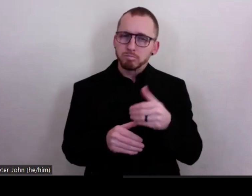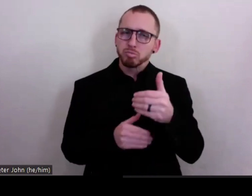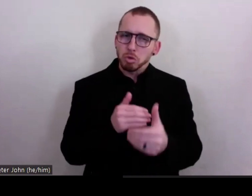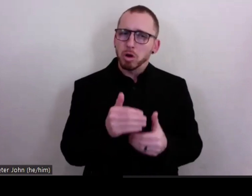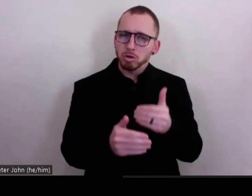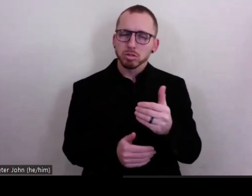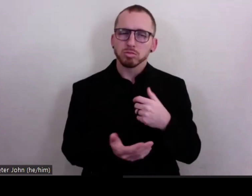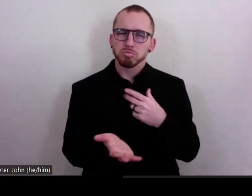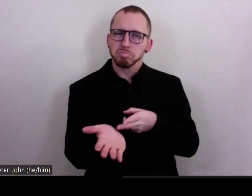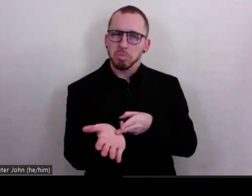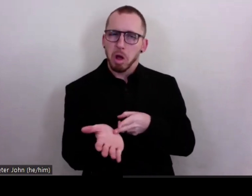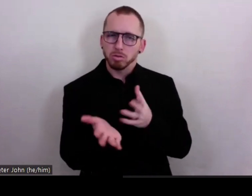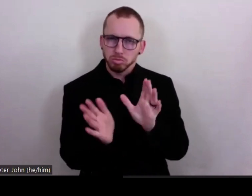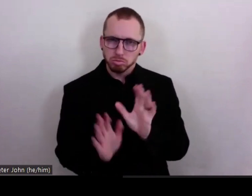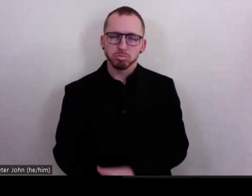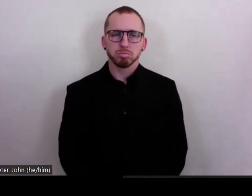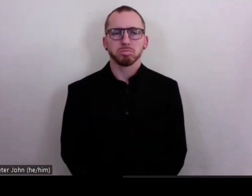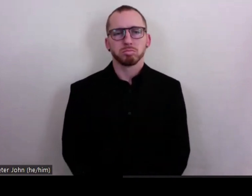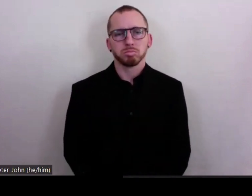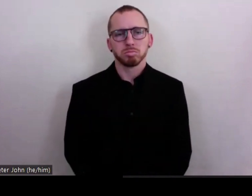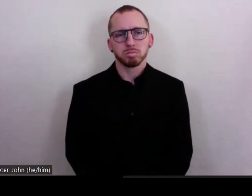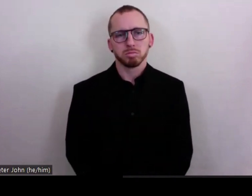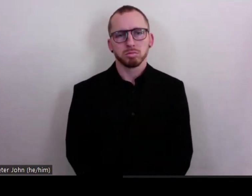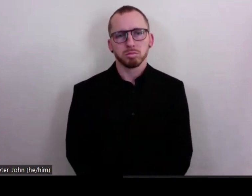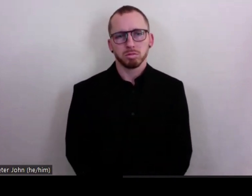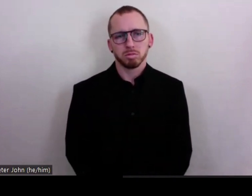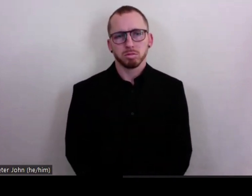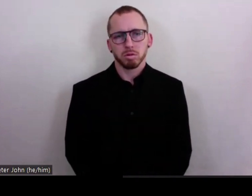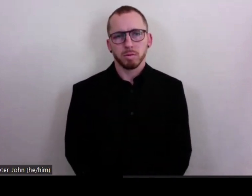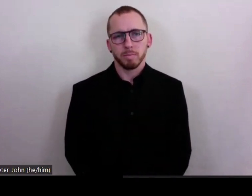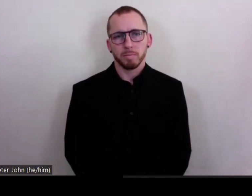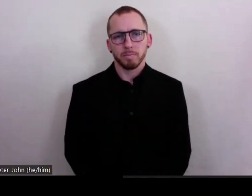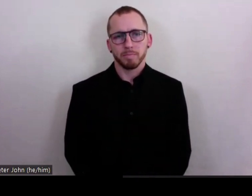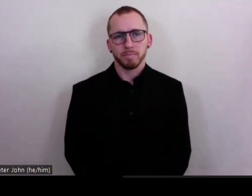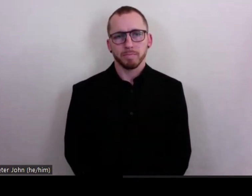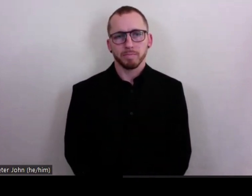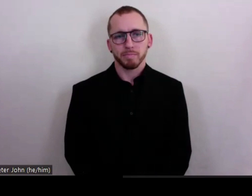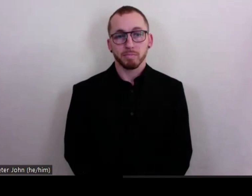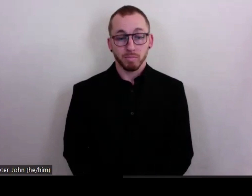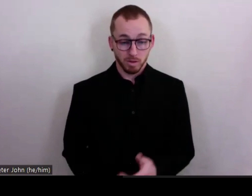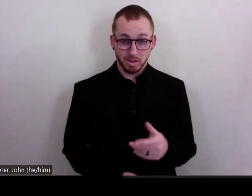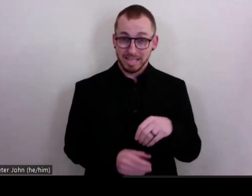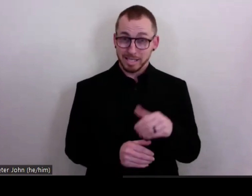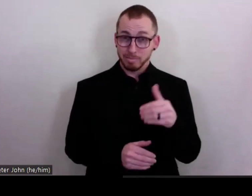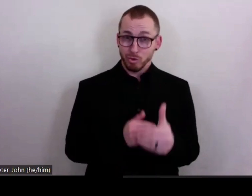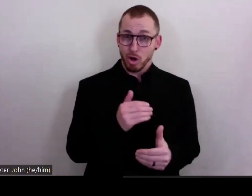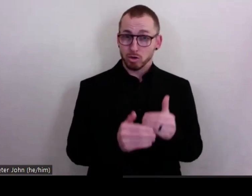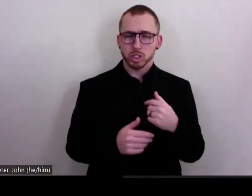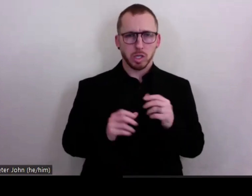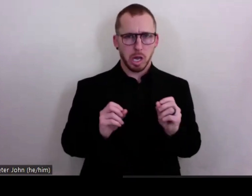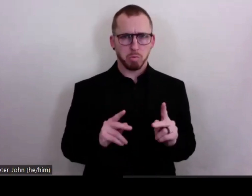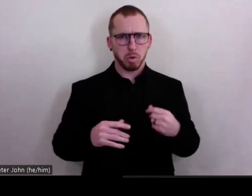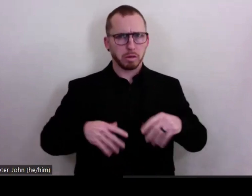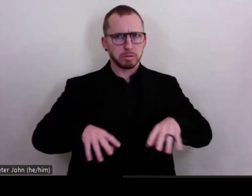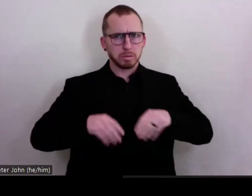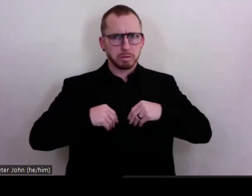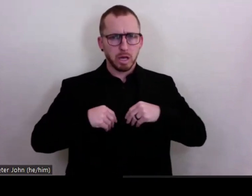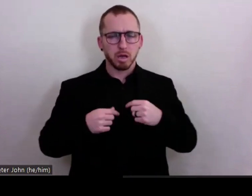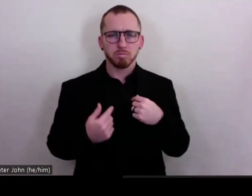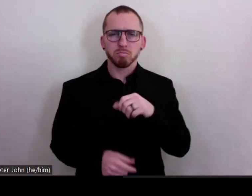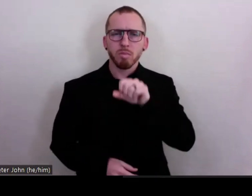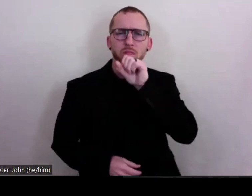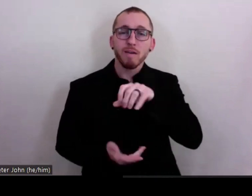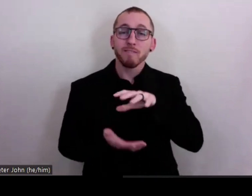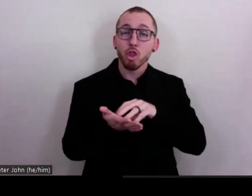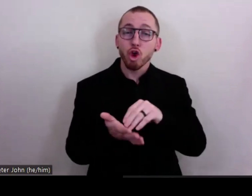do. And I'm okay with it being a work in progress. I love learning. I love being open to